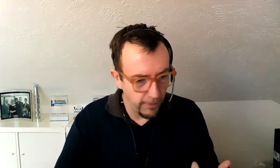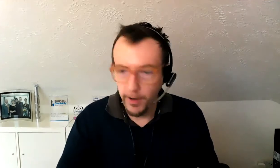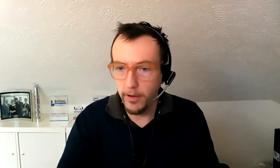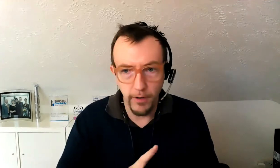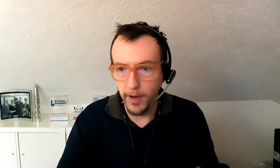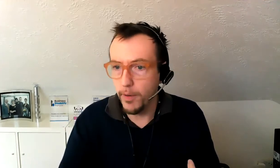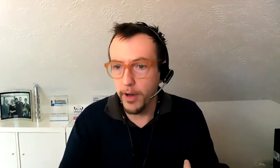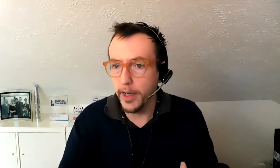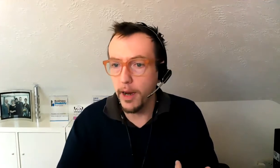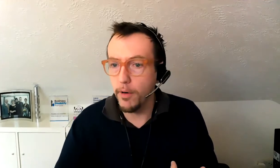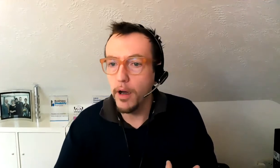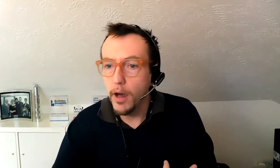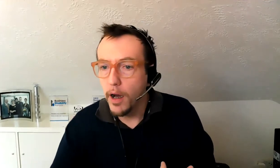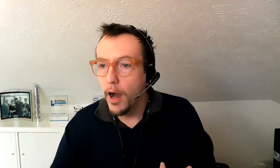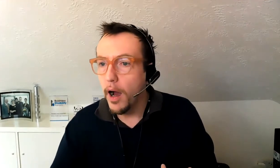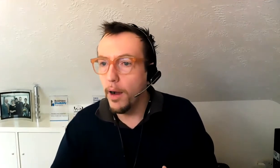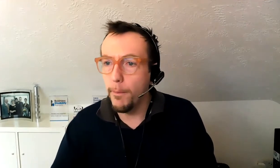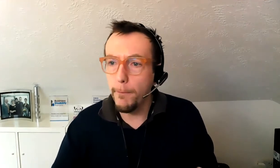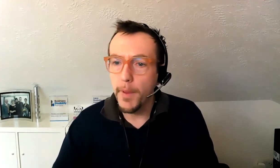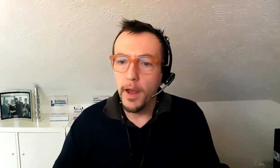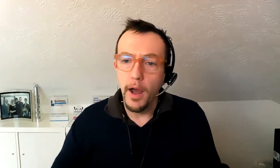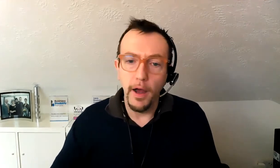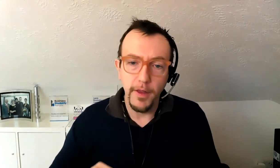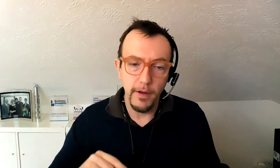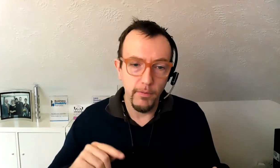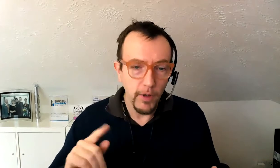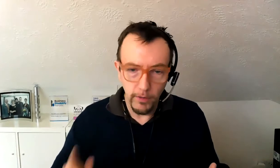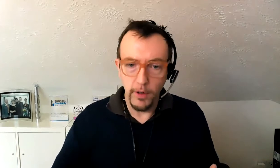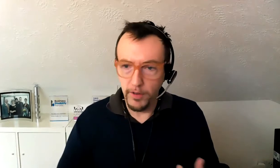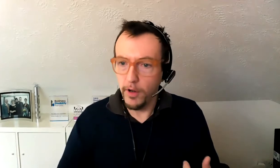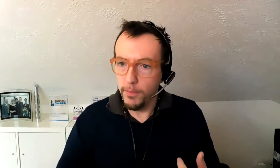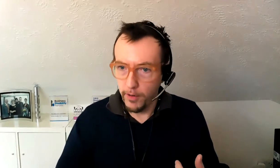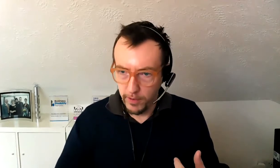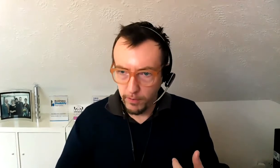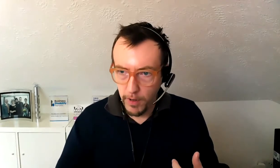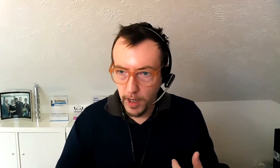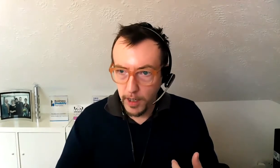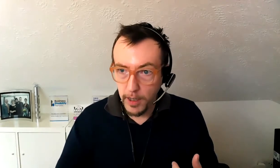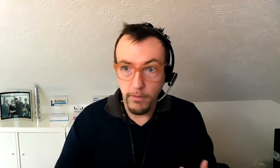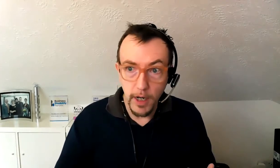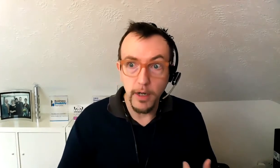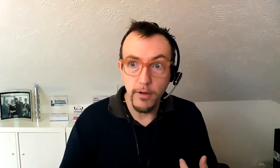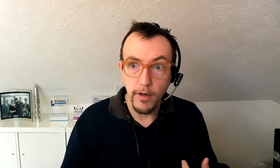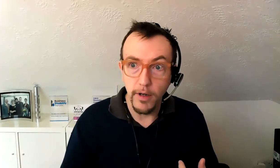front of and behind camera. I think what you're doing with SignPost is really, really interesting.